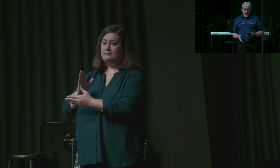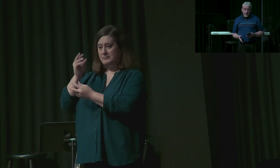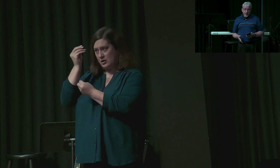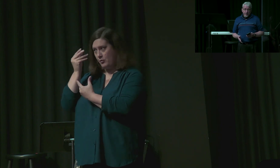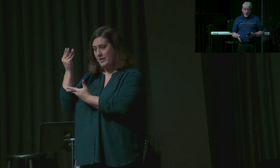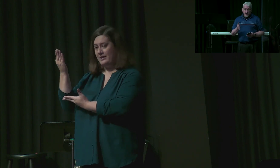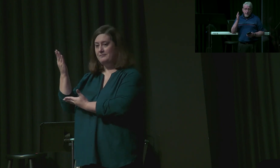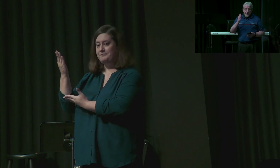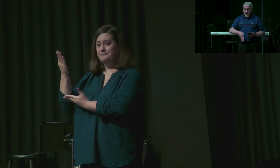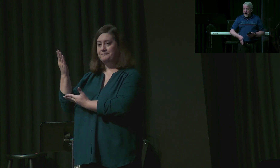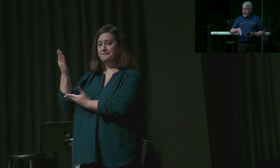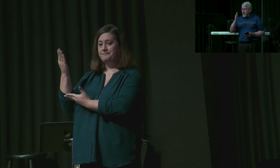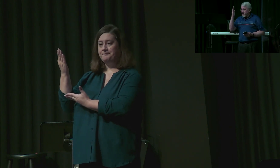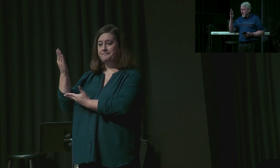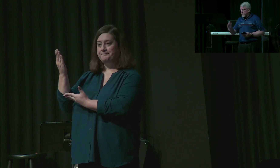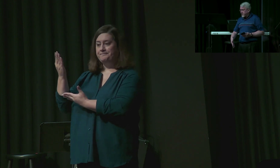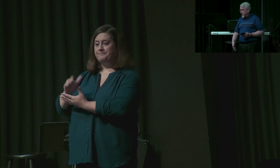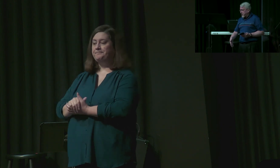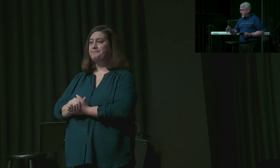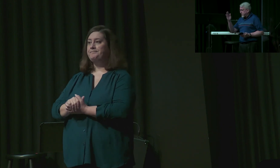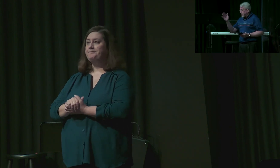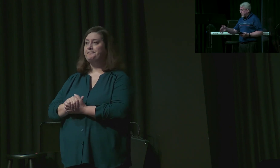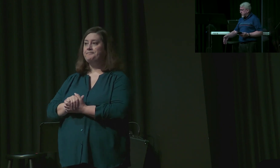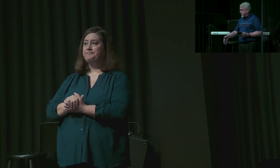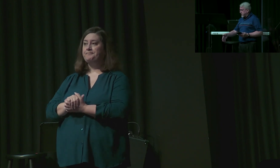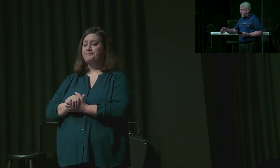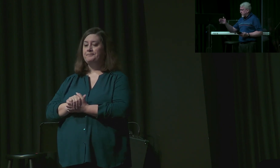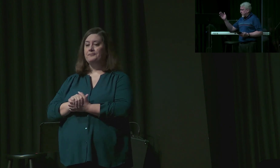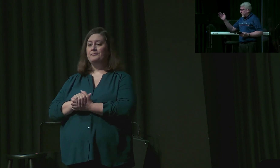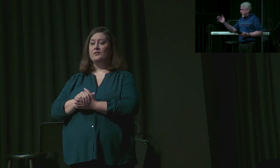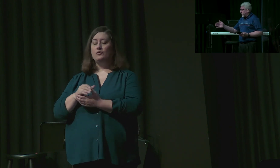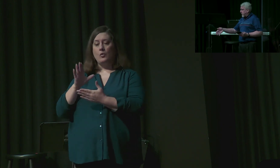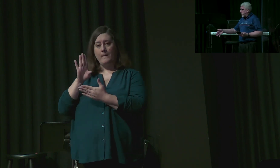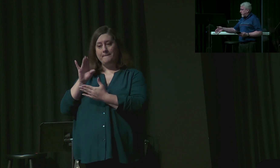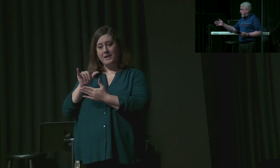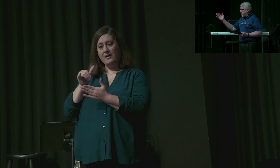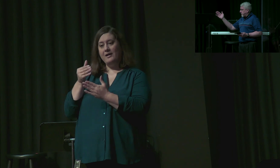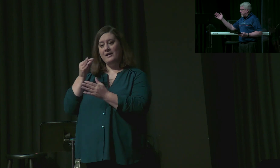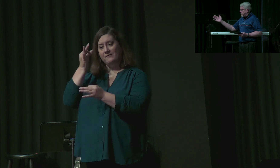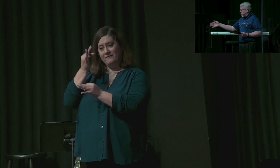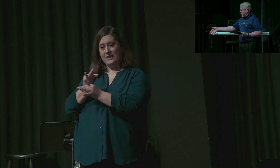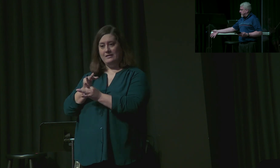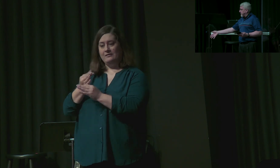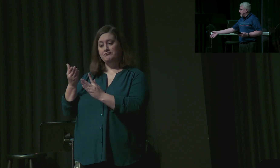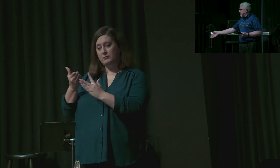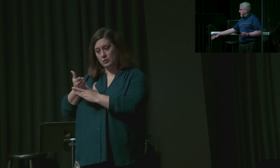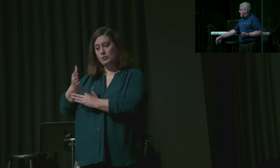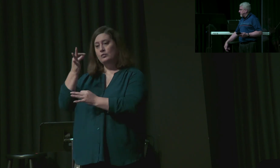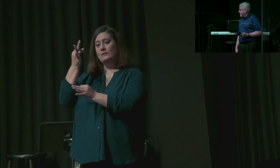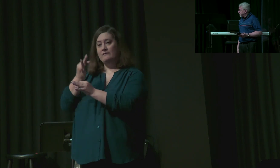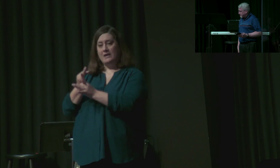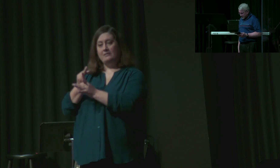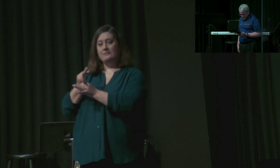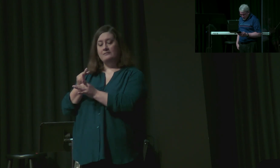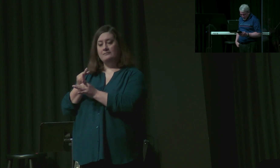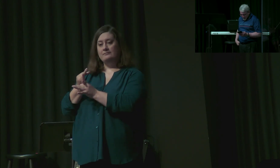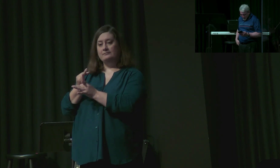way. By faith, Jacob, when he was dying.